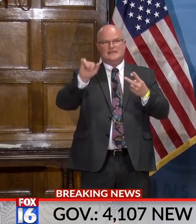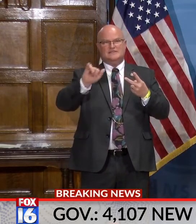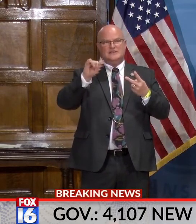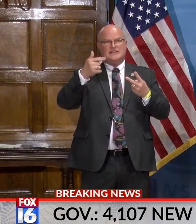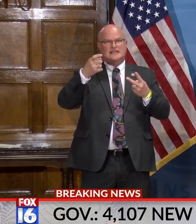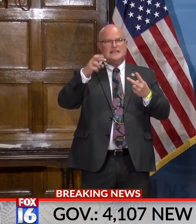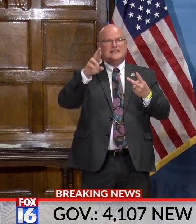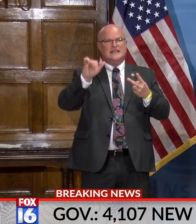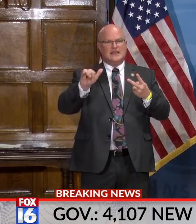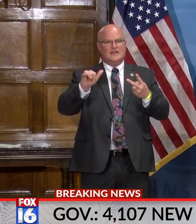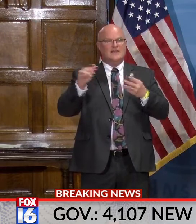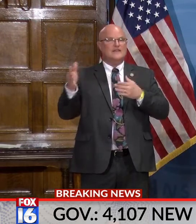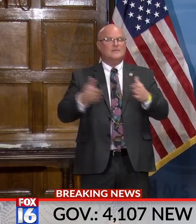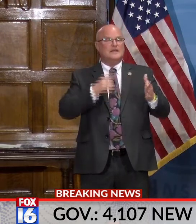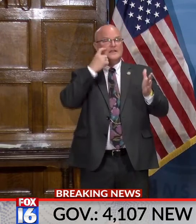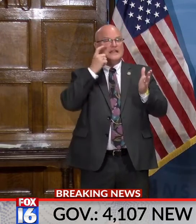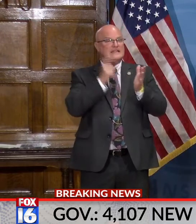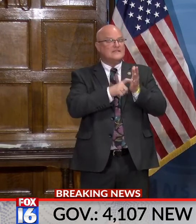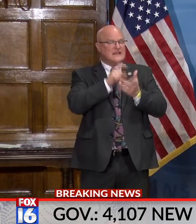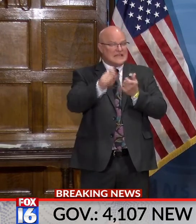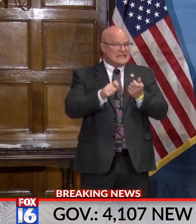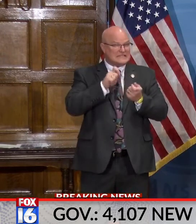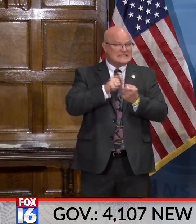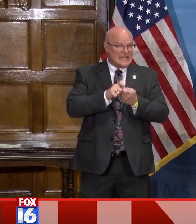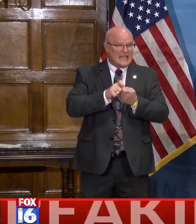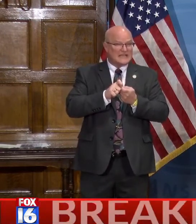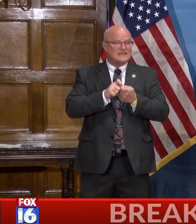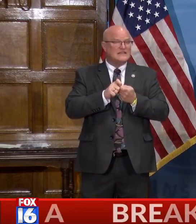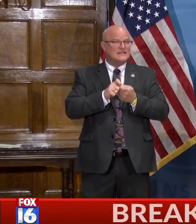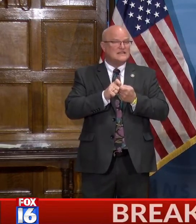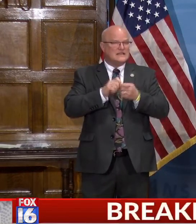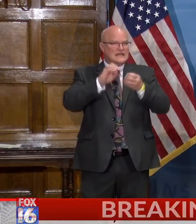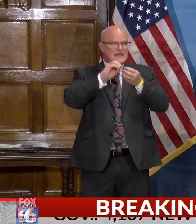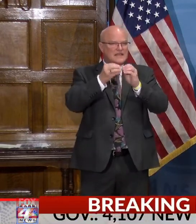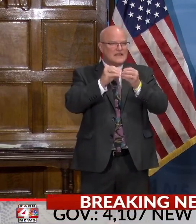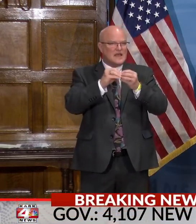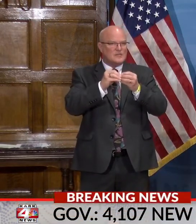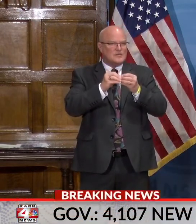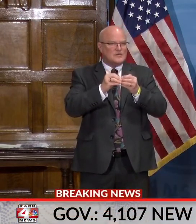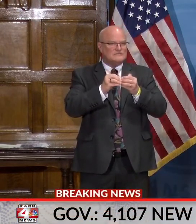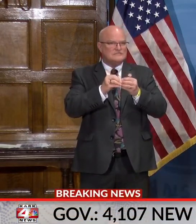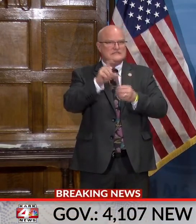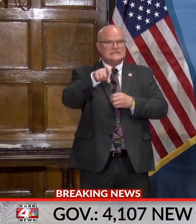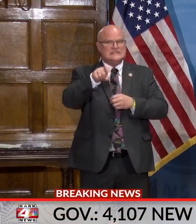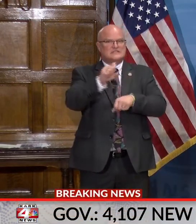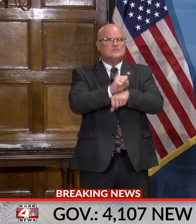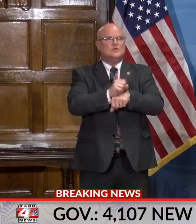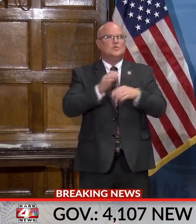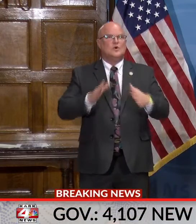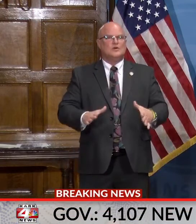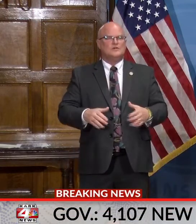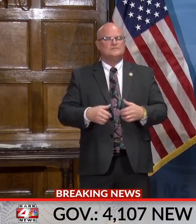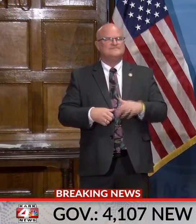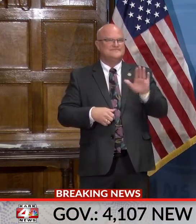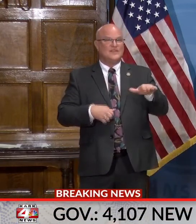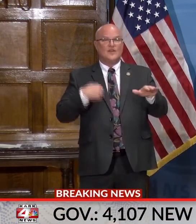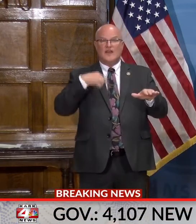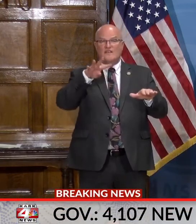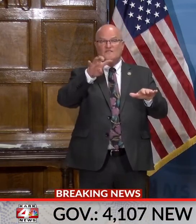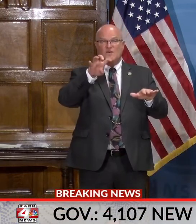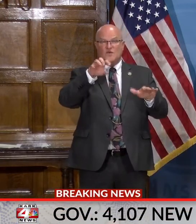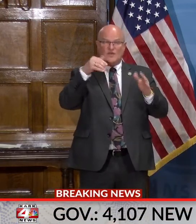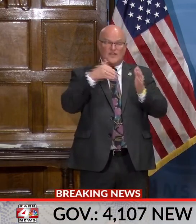plan and identifying exactly the number of essential workers that will be impacted. We have 400,000 before